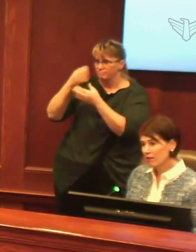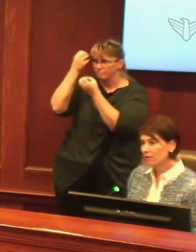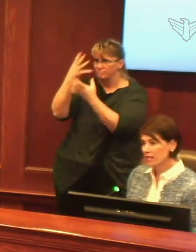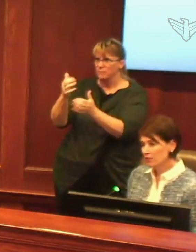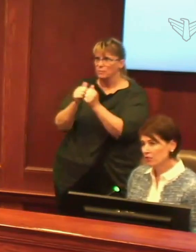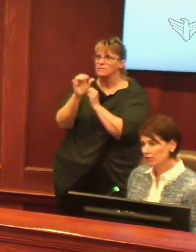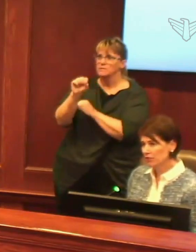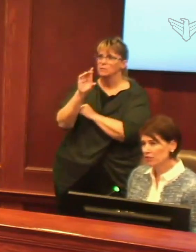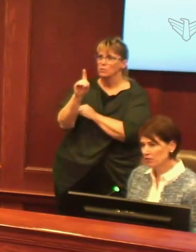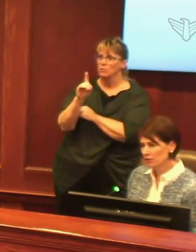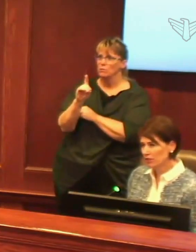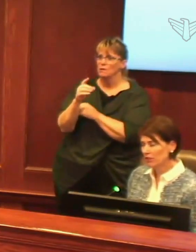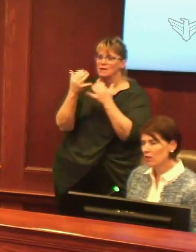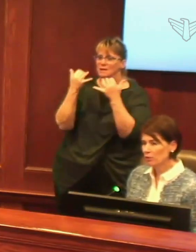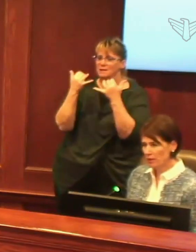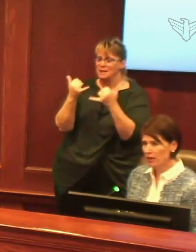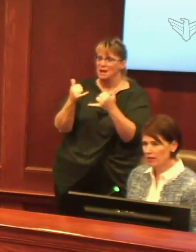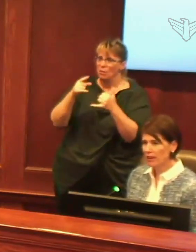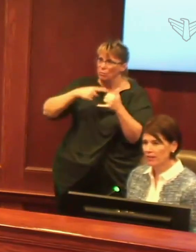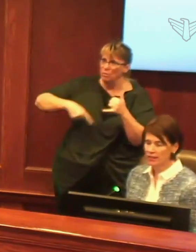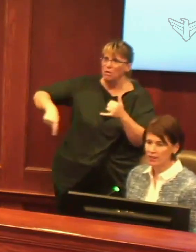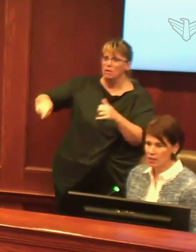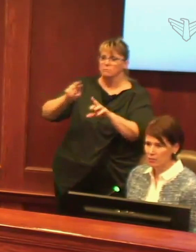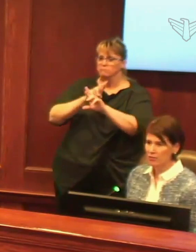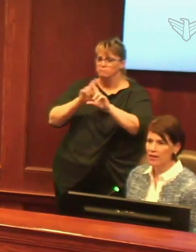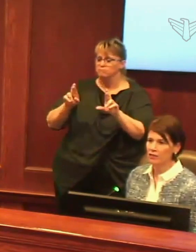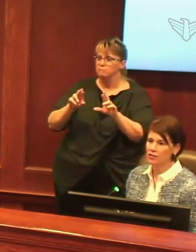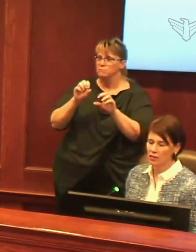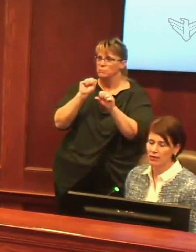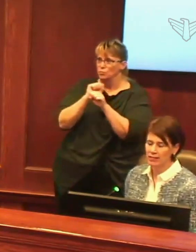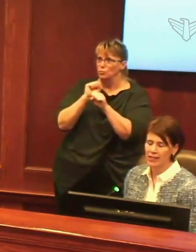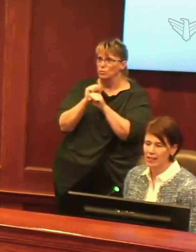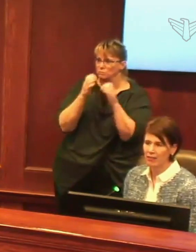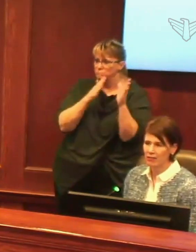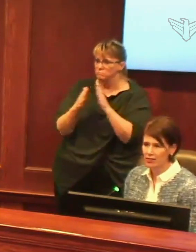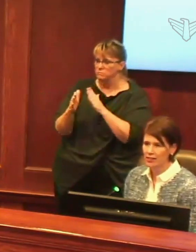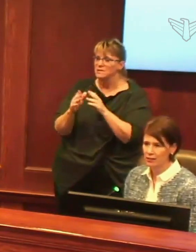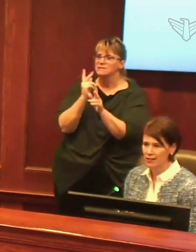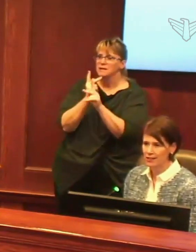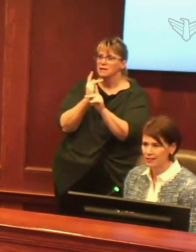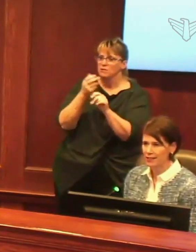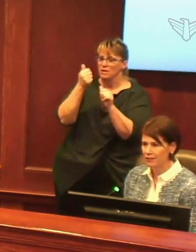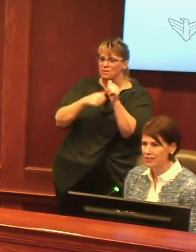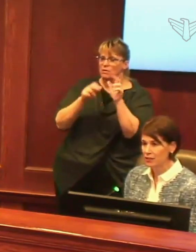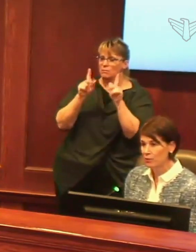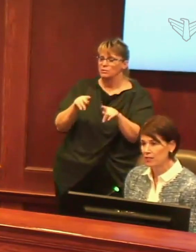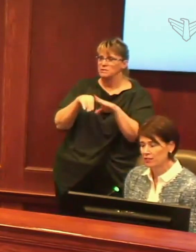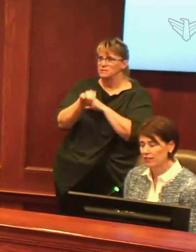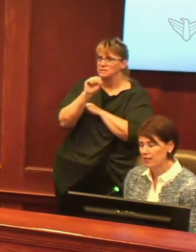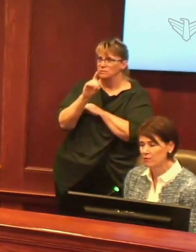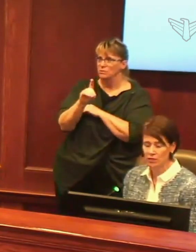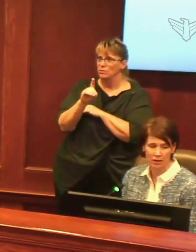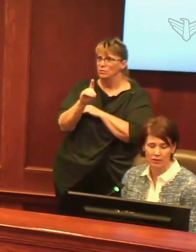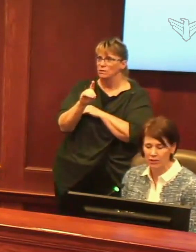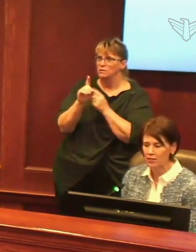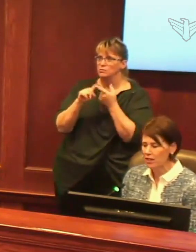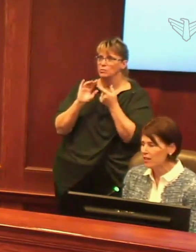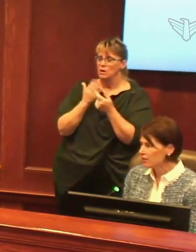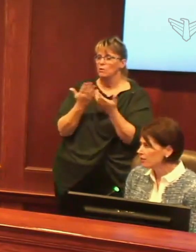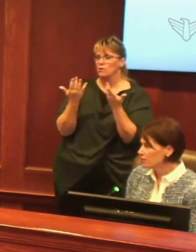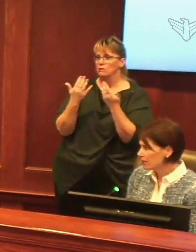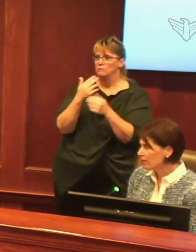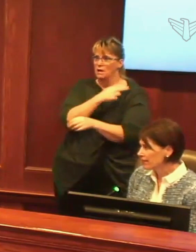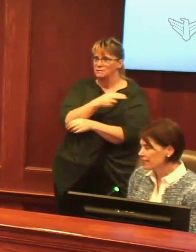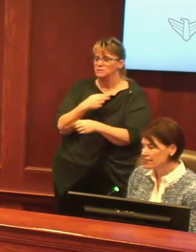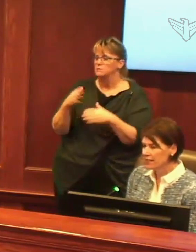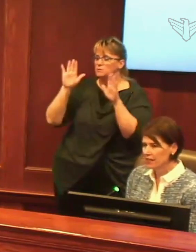that we can all now shoulder to shoulder prepare and get our arms around so that we can take care of every single resident and every single patient that comes to our doors.